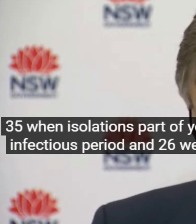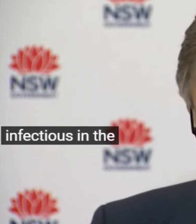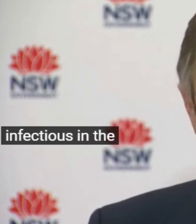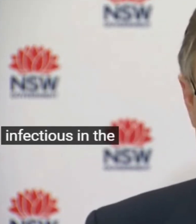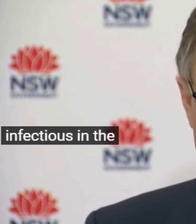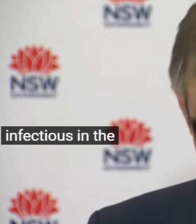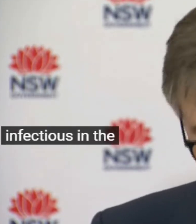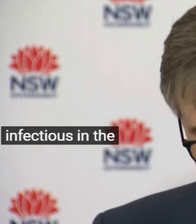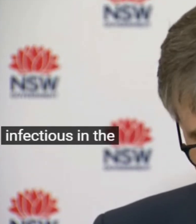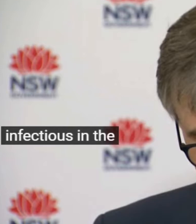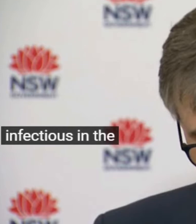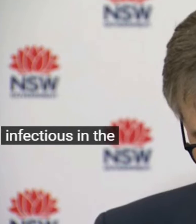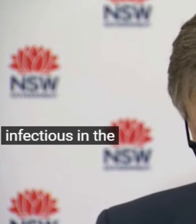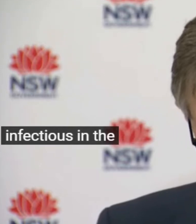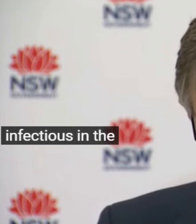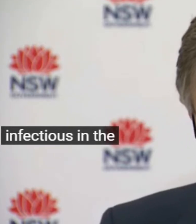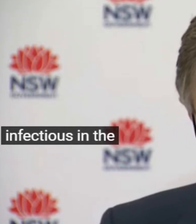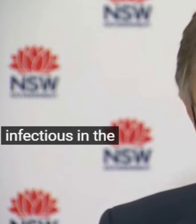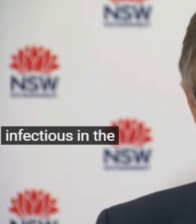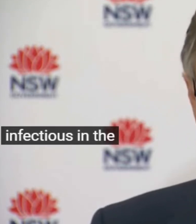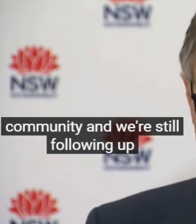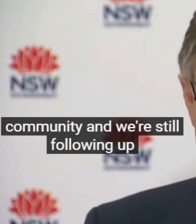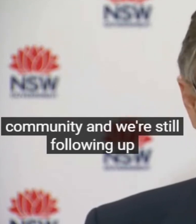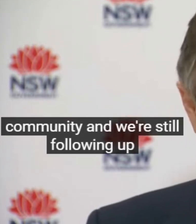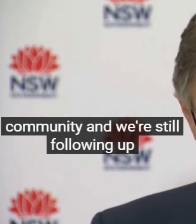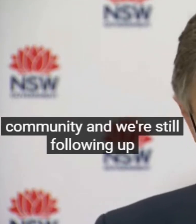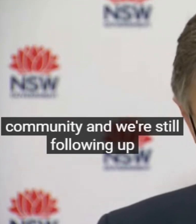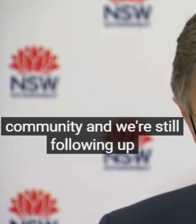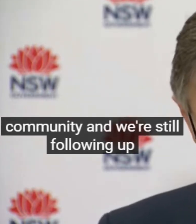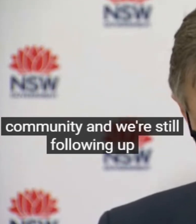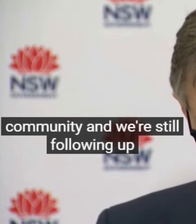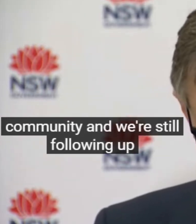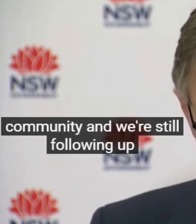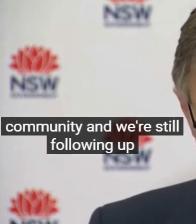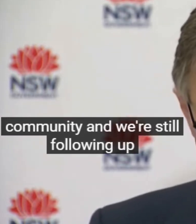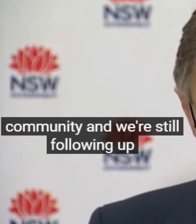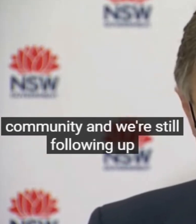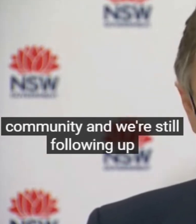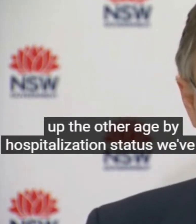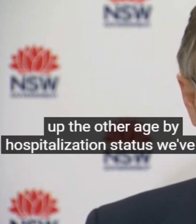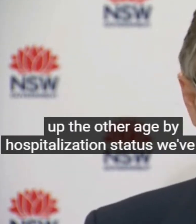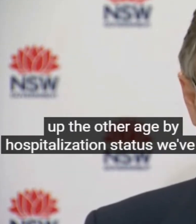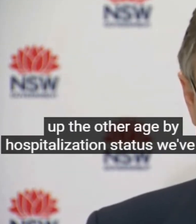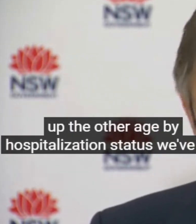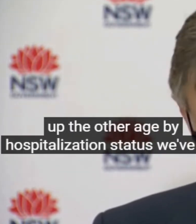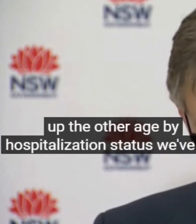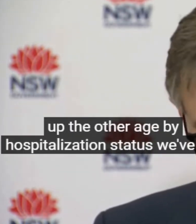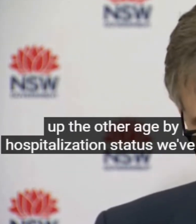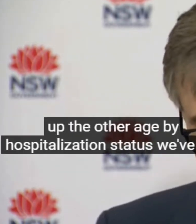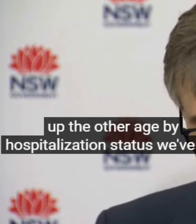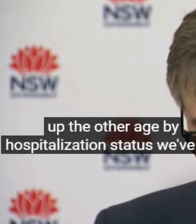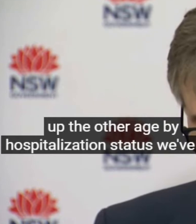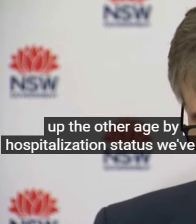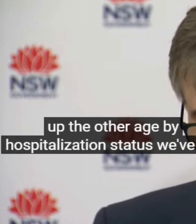following up the other 98. By hospitalisation status, we've got currently 222 people